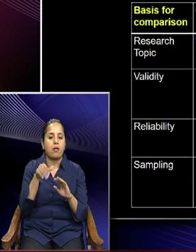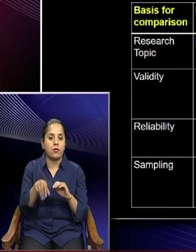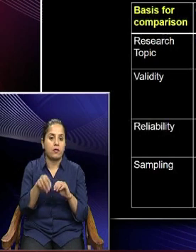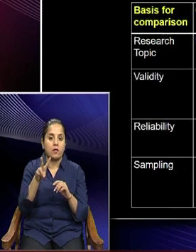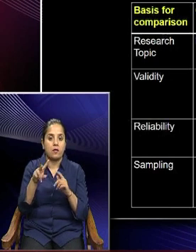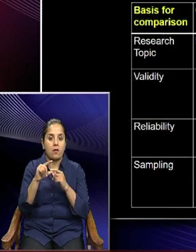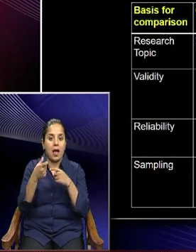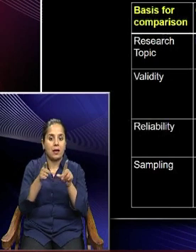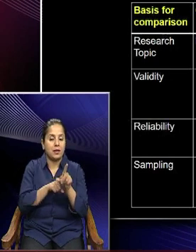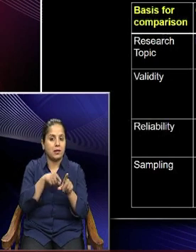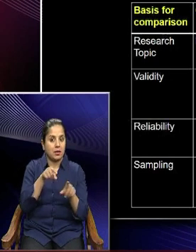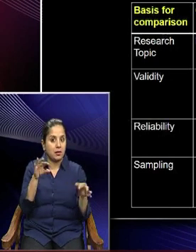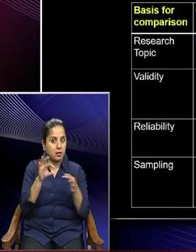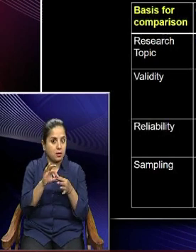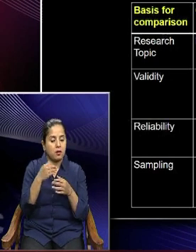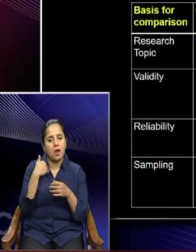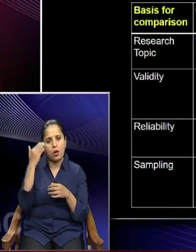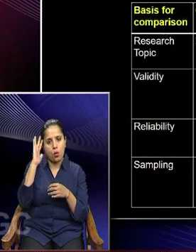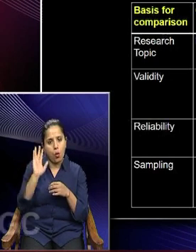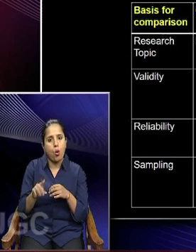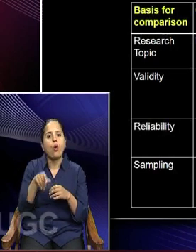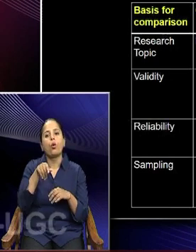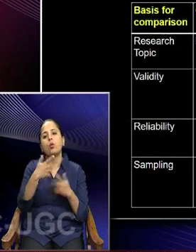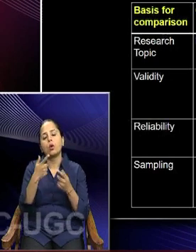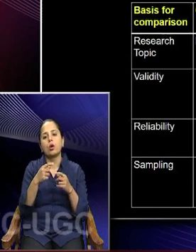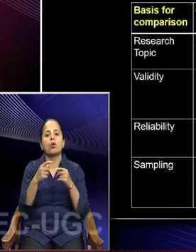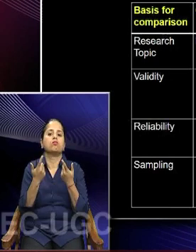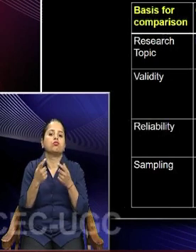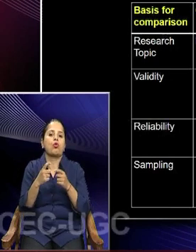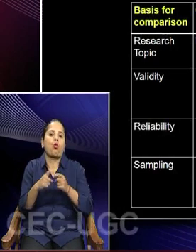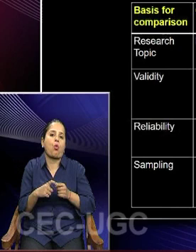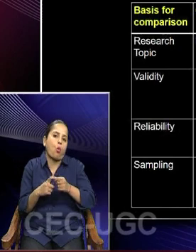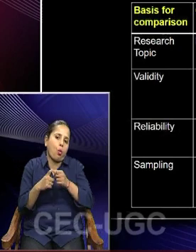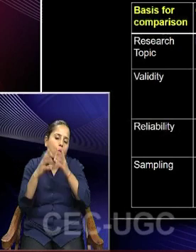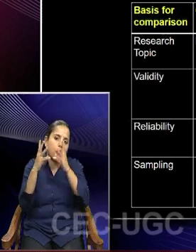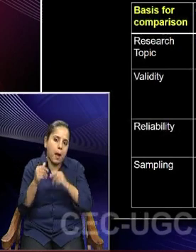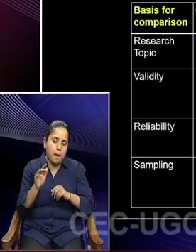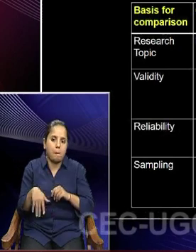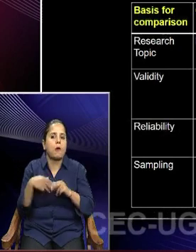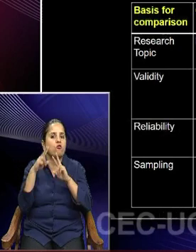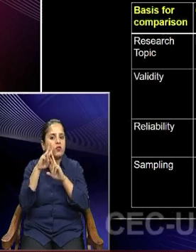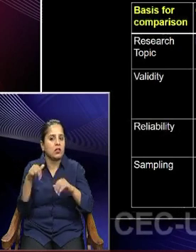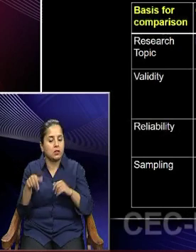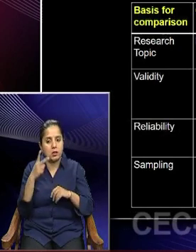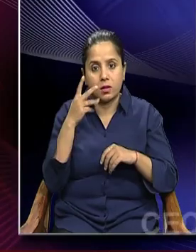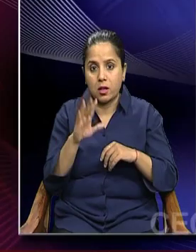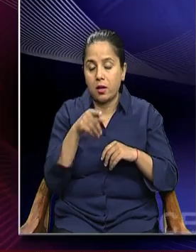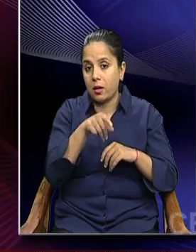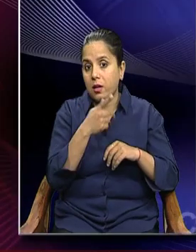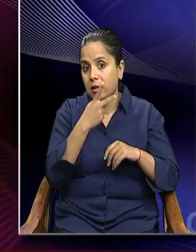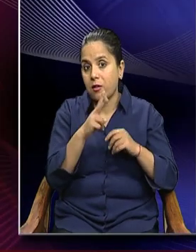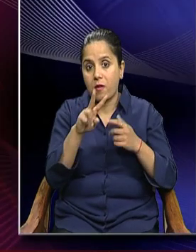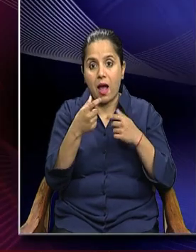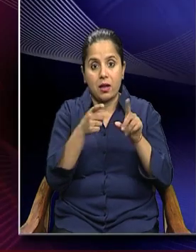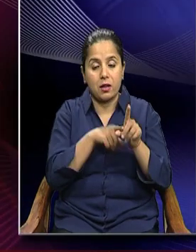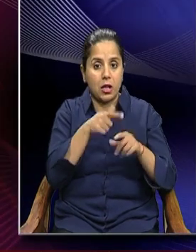Validity, with regards to validity, we know quantitative research in validity considers validity as if